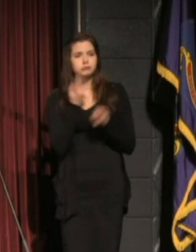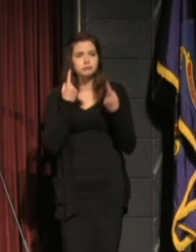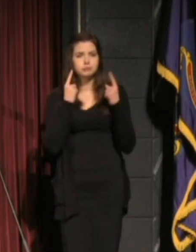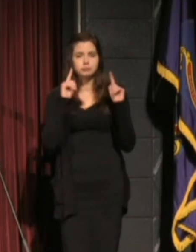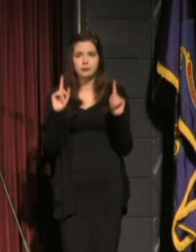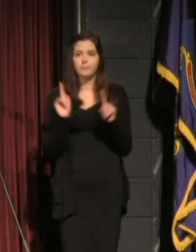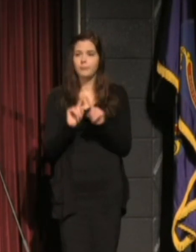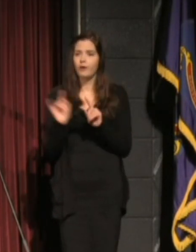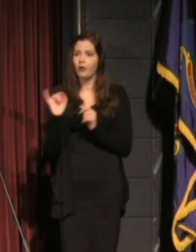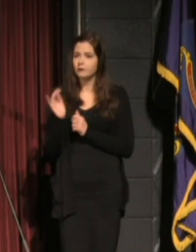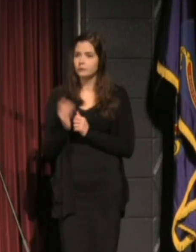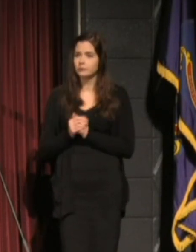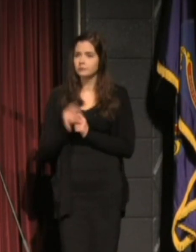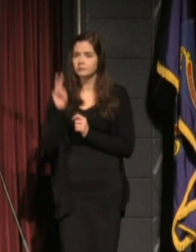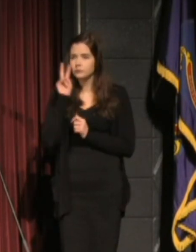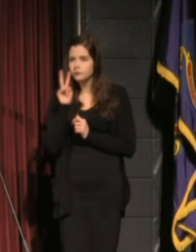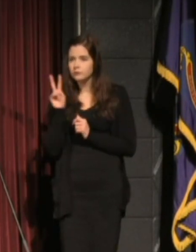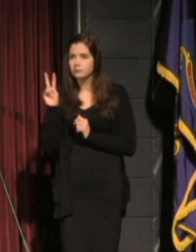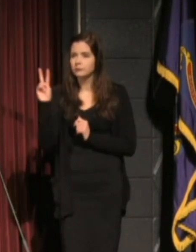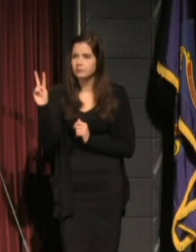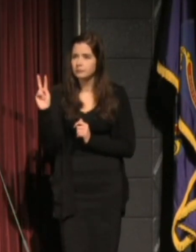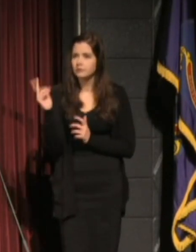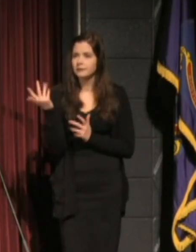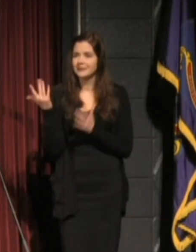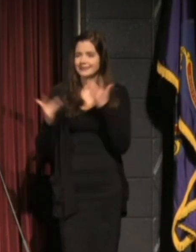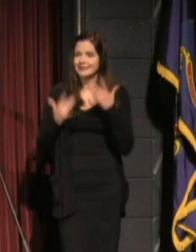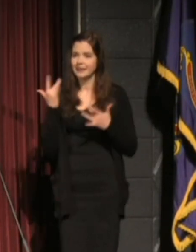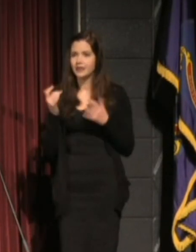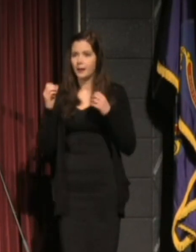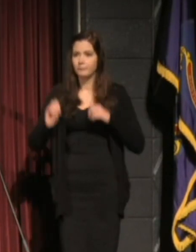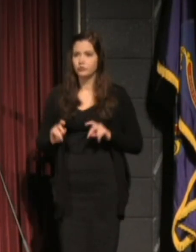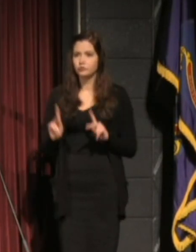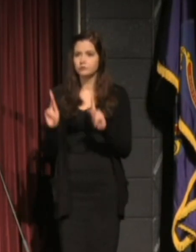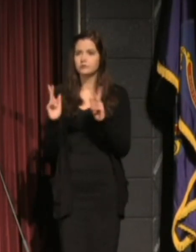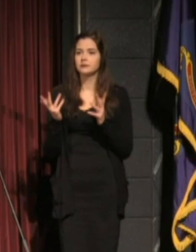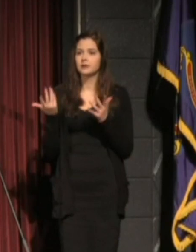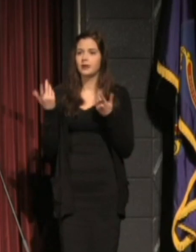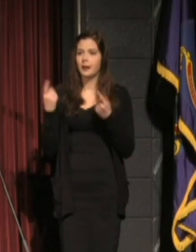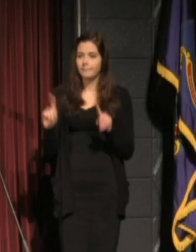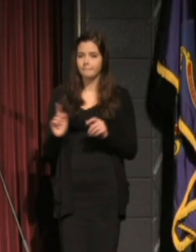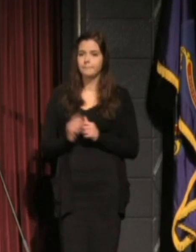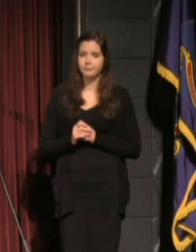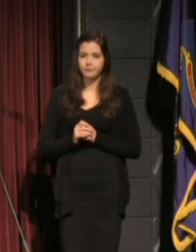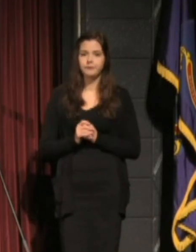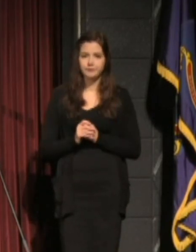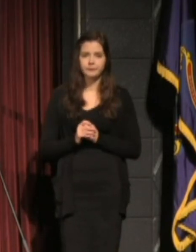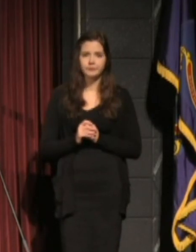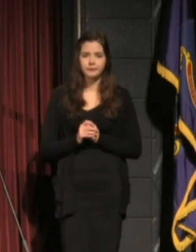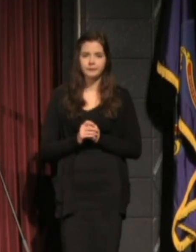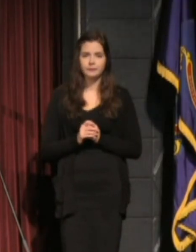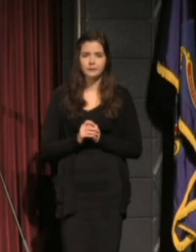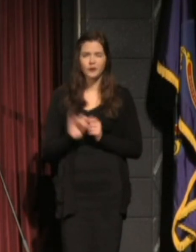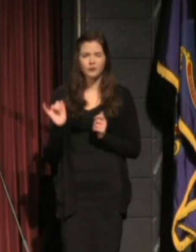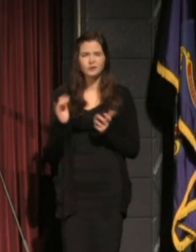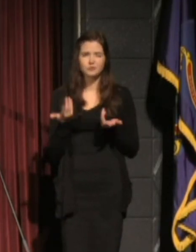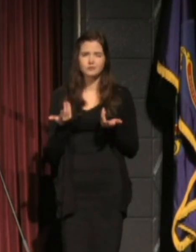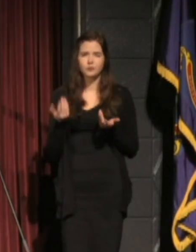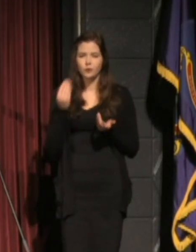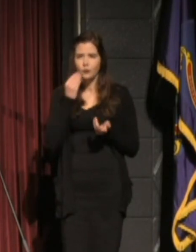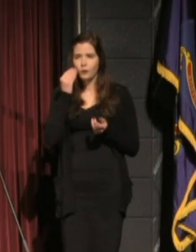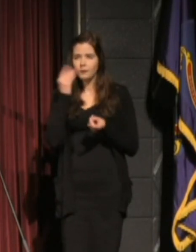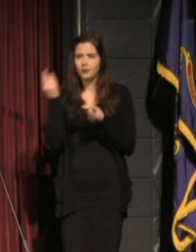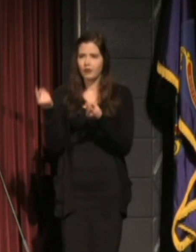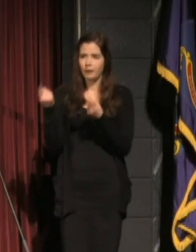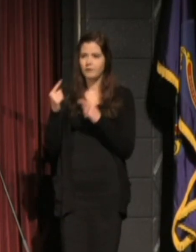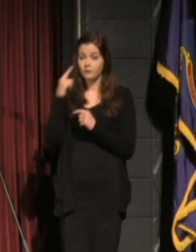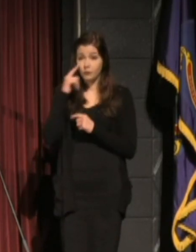but more importantly, to look forward to the exciting opportunities ahead. This is also kind of a homecoming for me. This